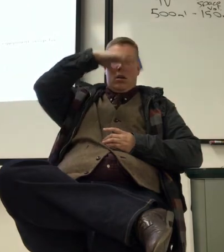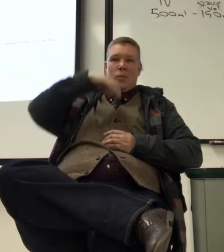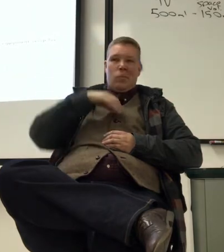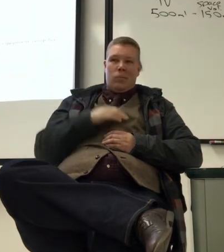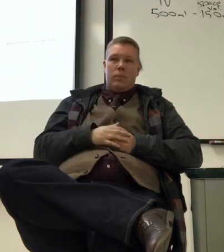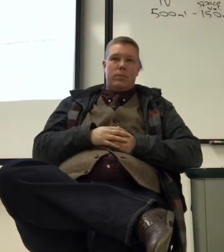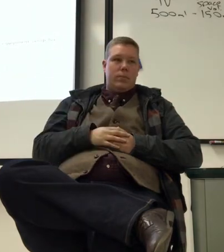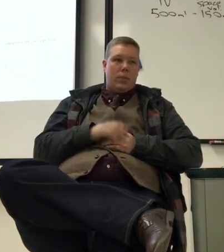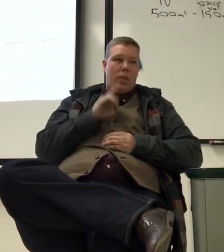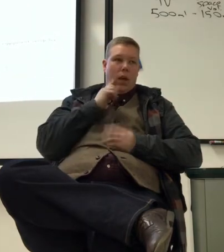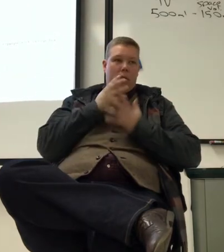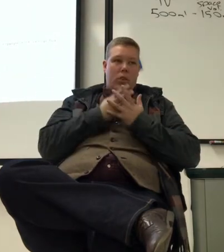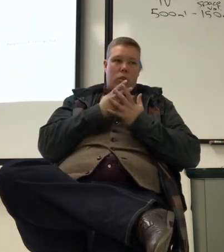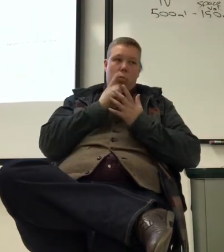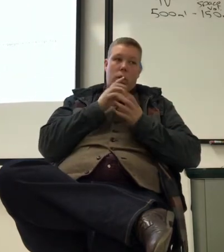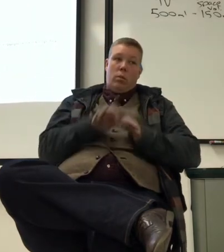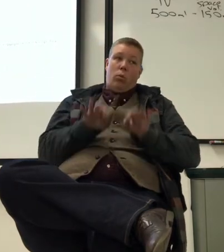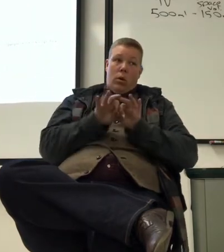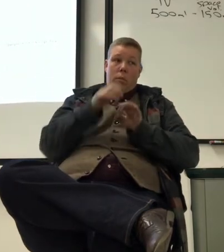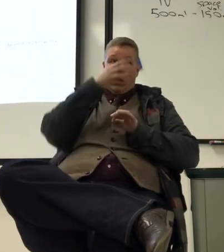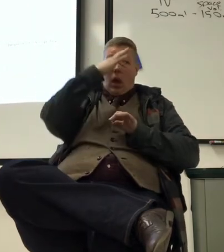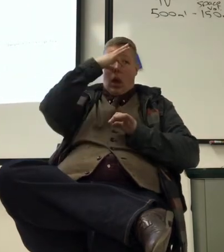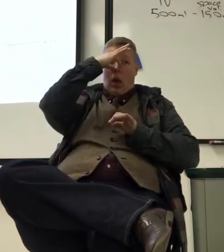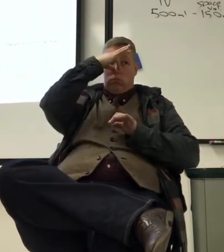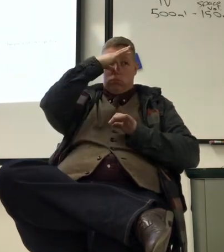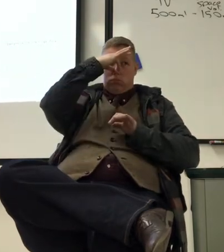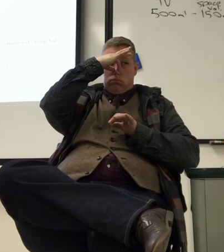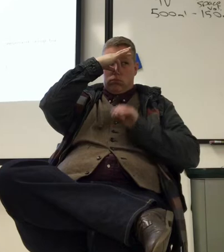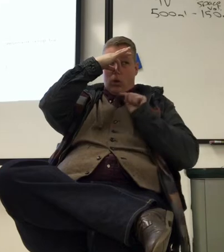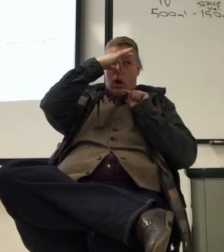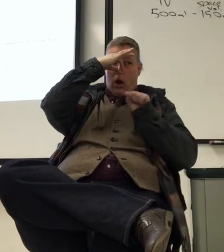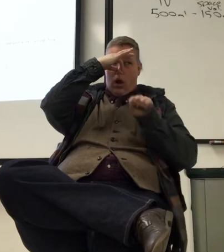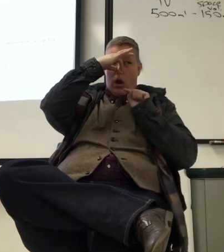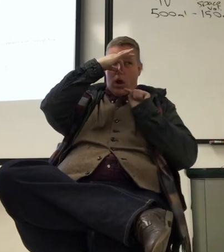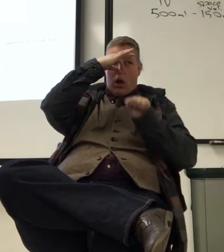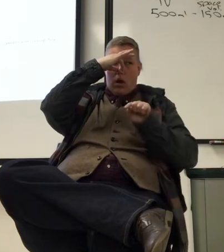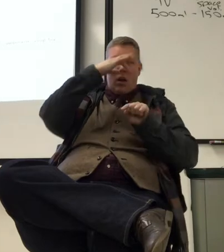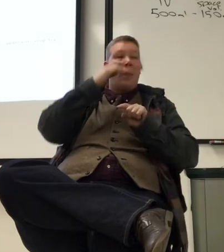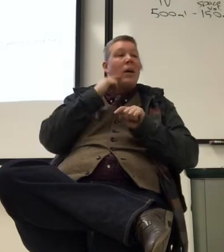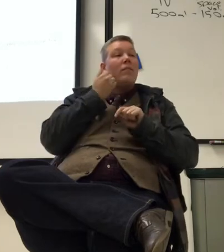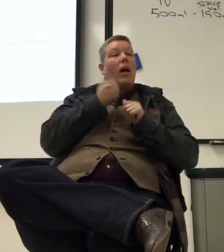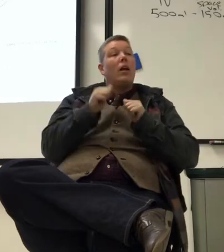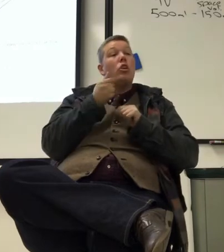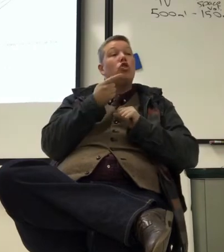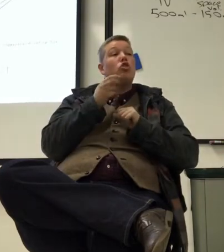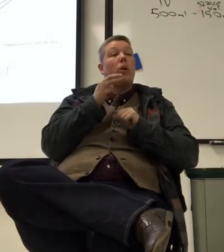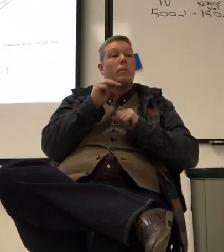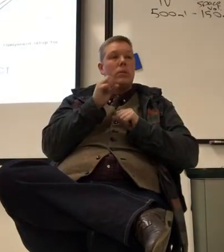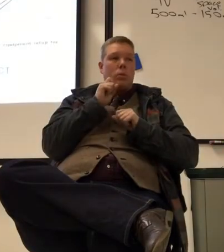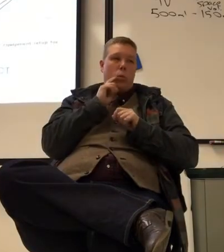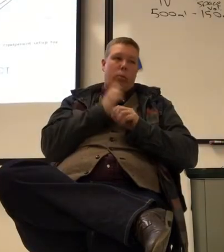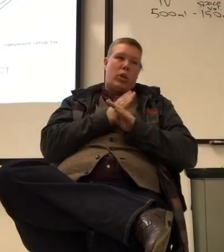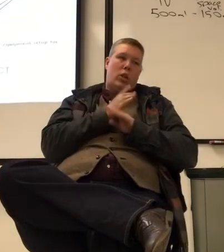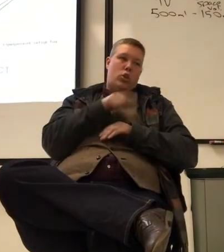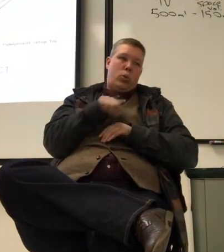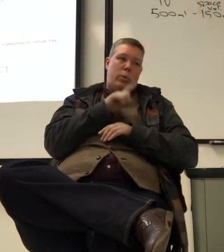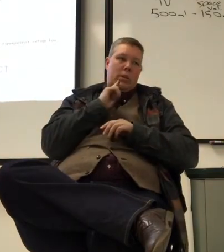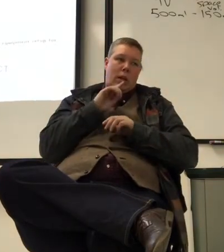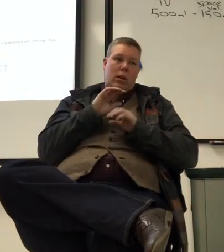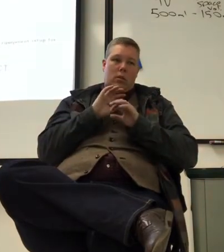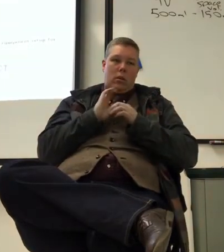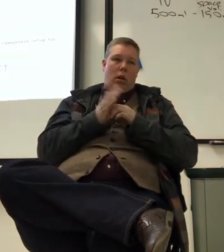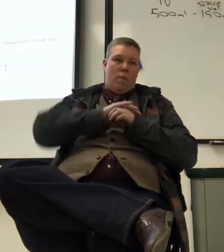it keeps the airflow transducer clean, but also if there are any germs on there, it protects you. Okay?